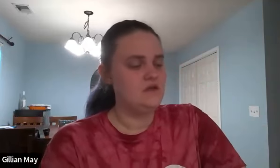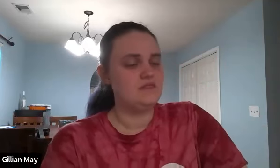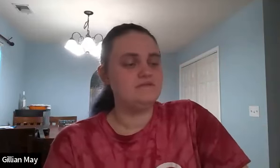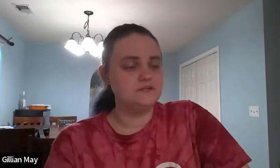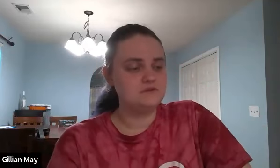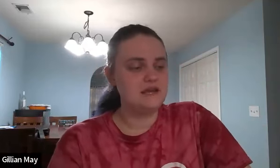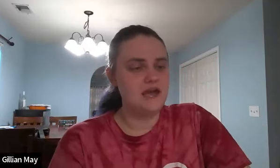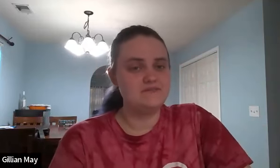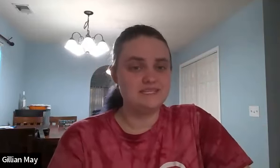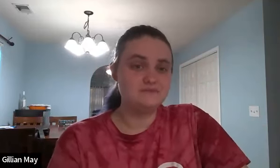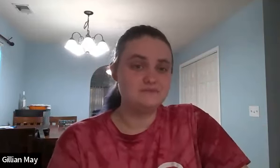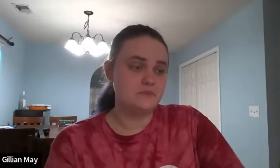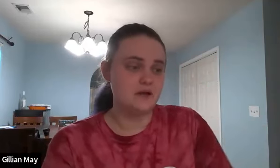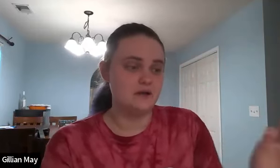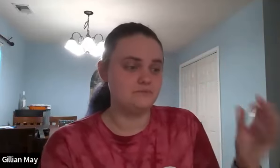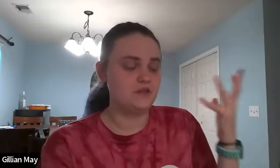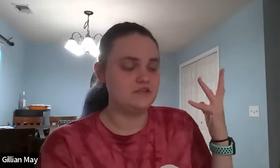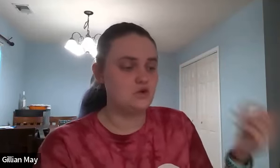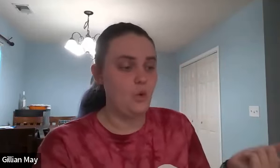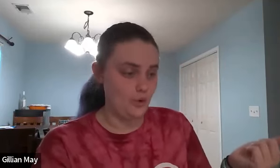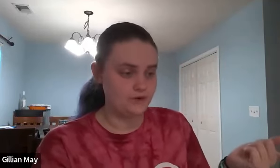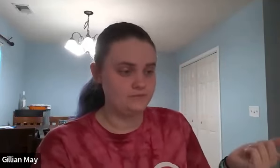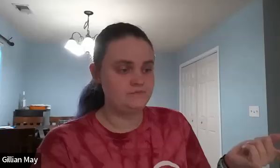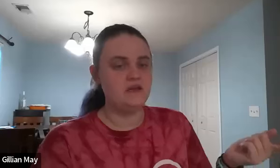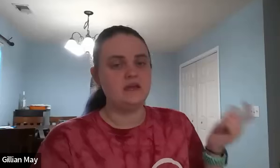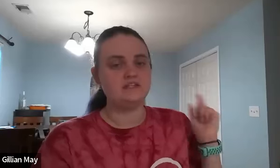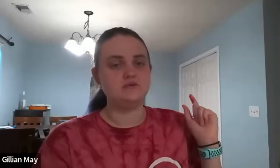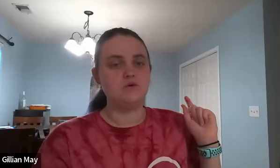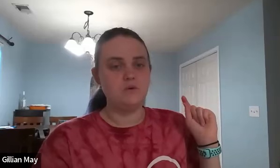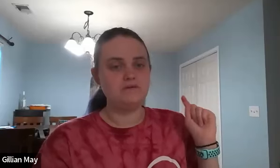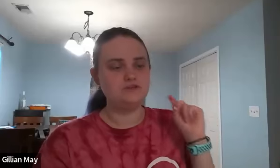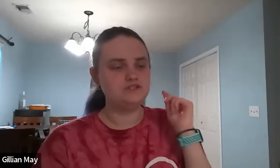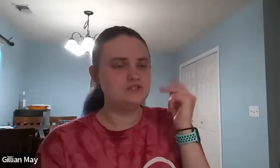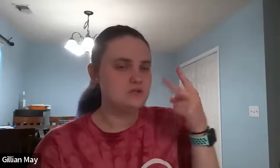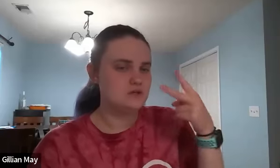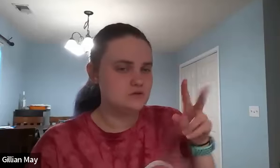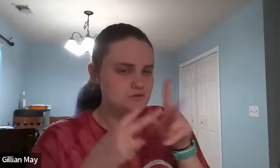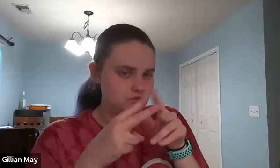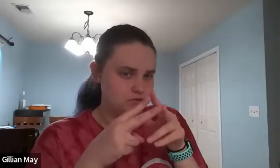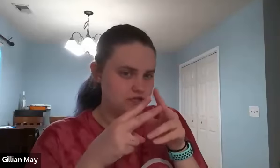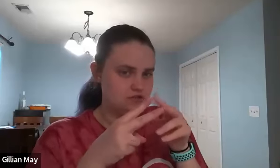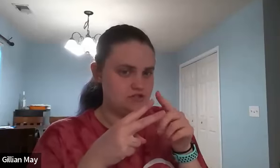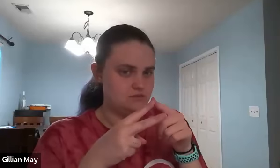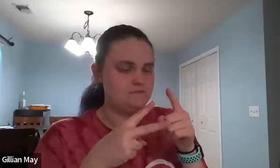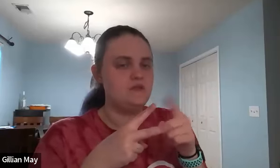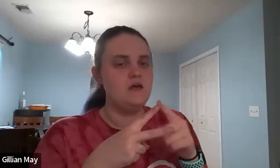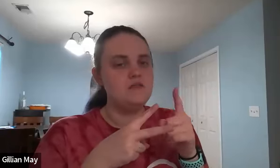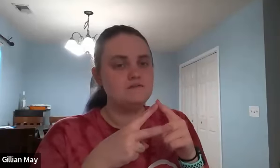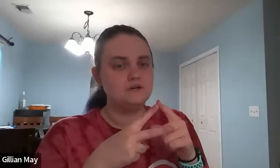The first one I have is corn. And so corn, there are two ways you can do it. The first